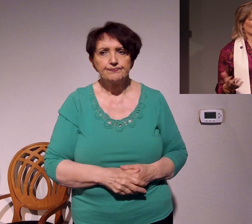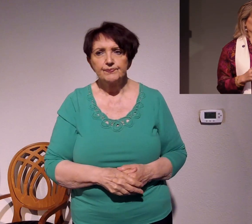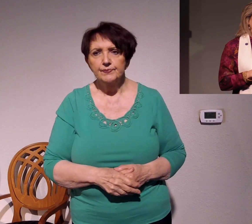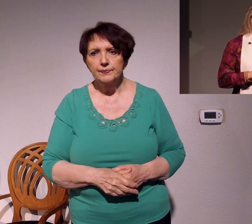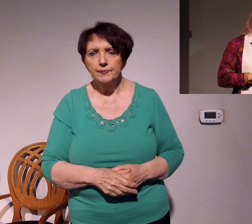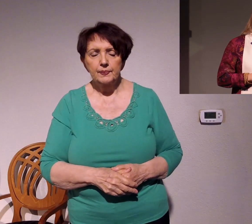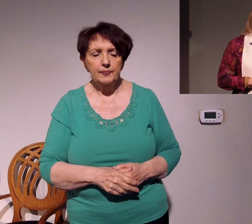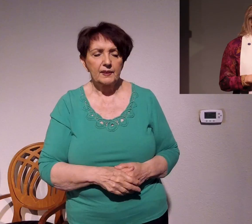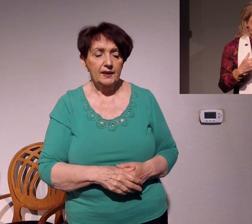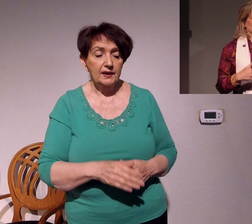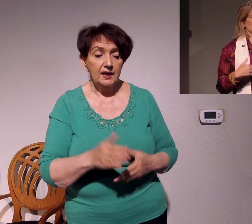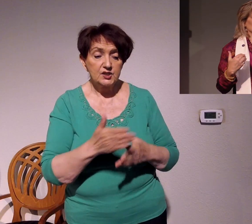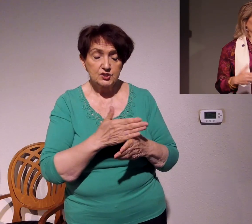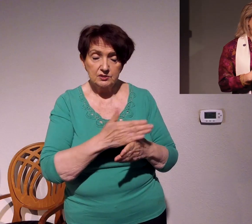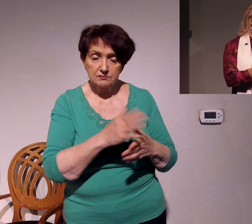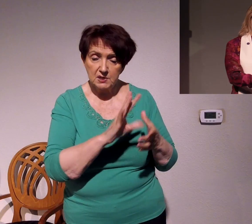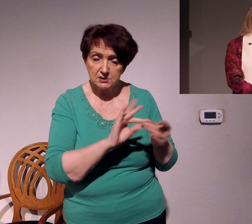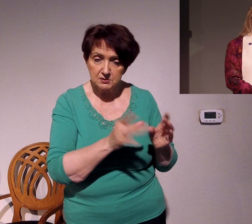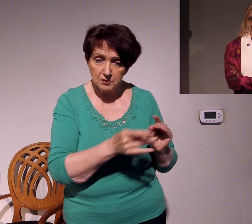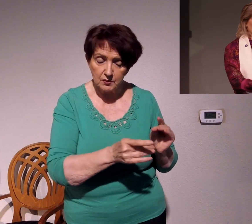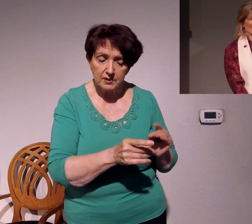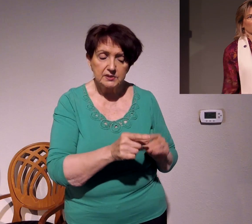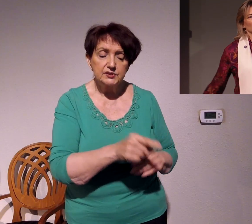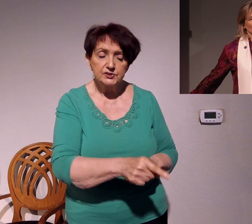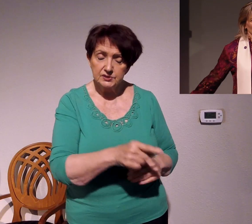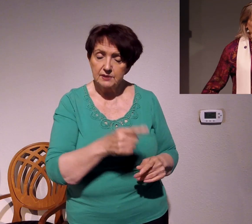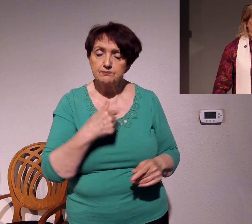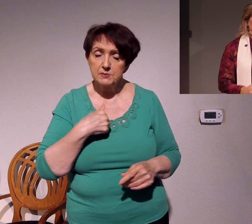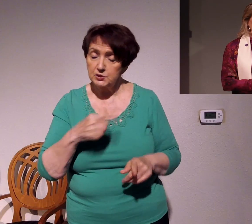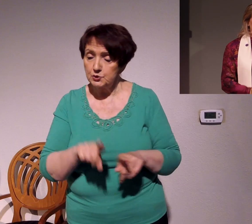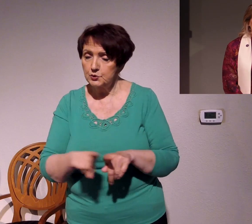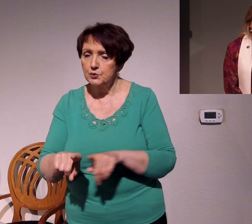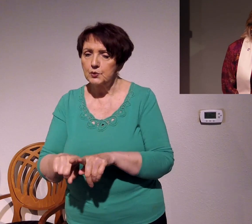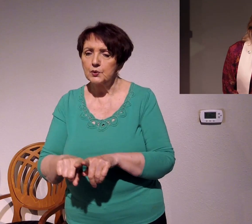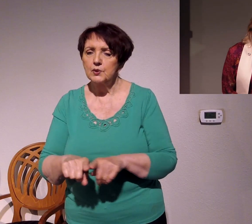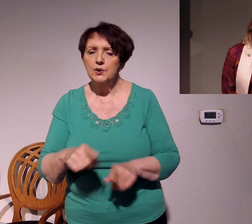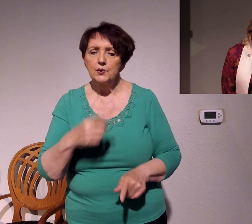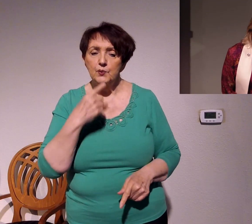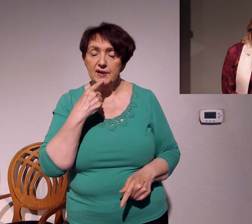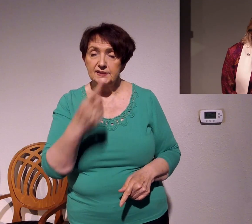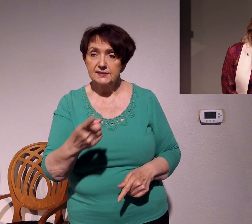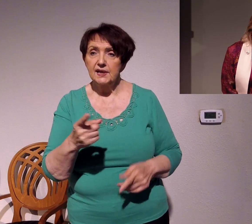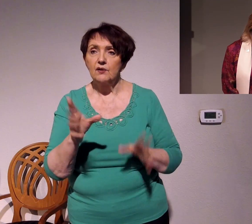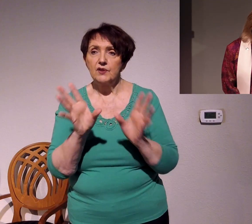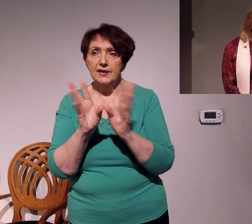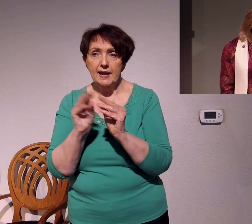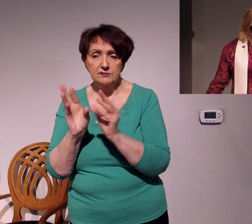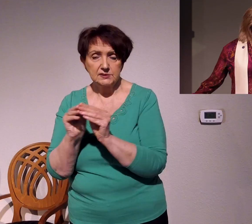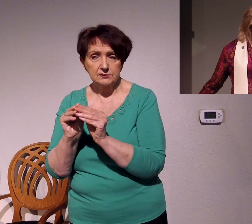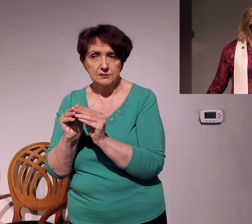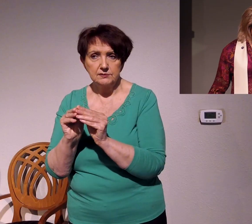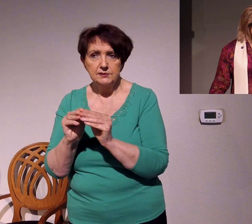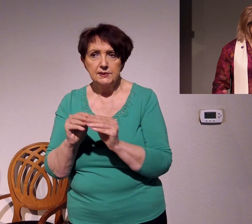"Me too," right? Then we had to tell the core council, and then guess what? I had to stand up here and tell